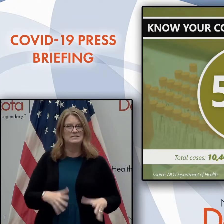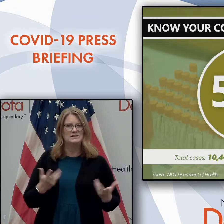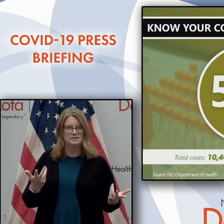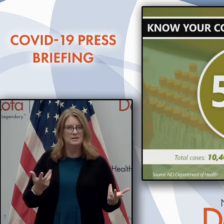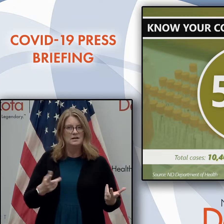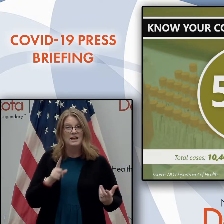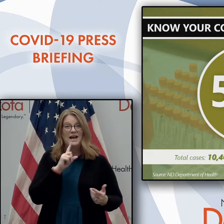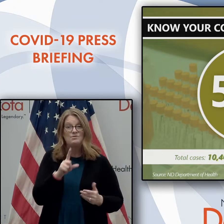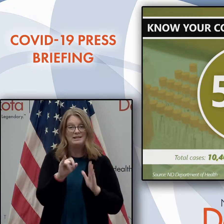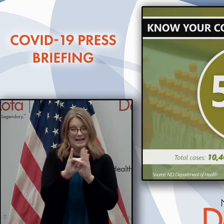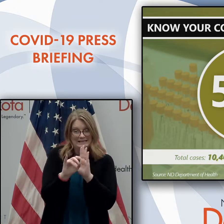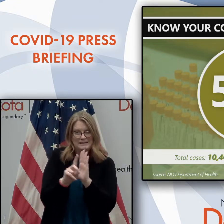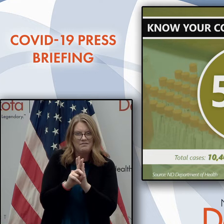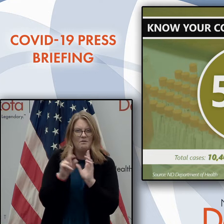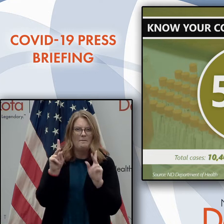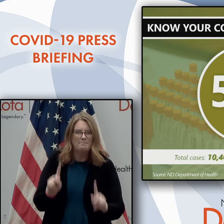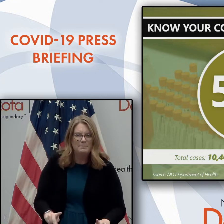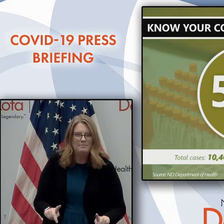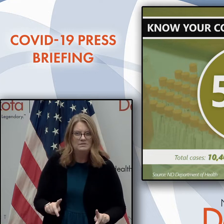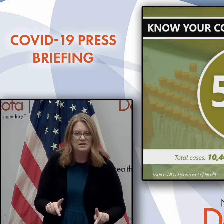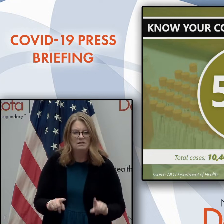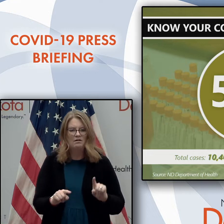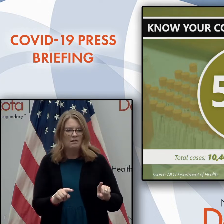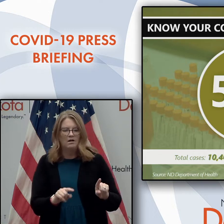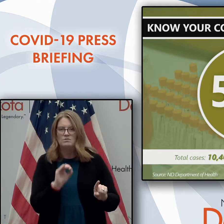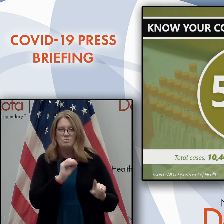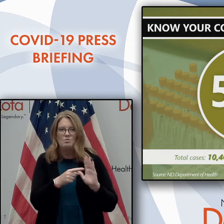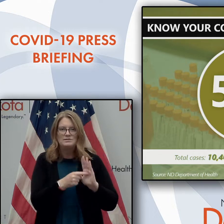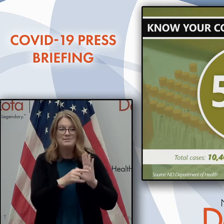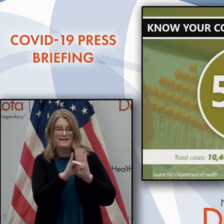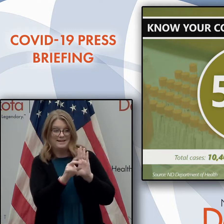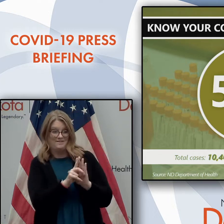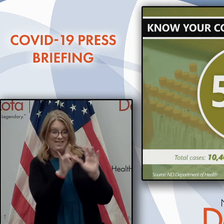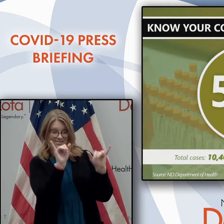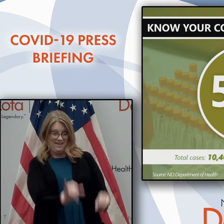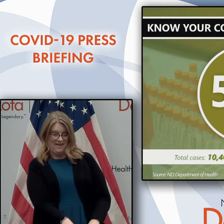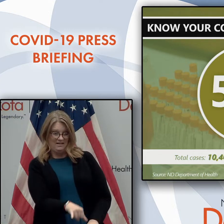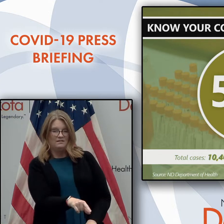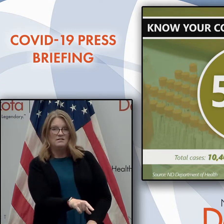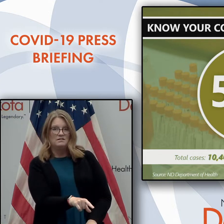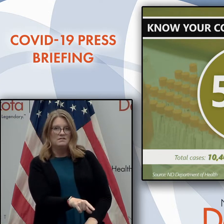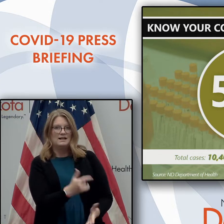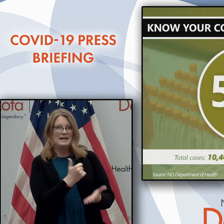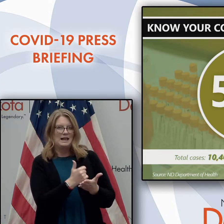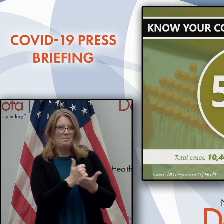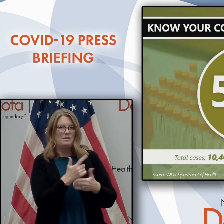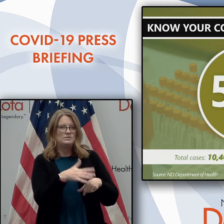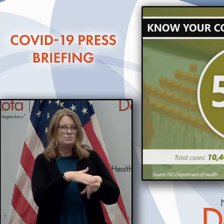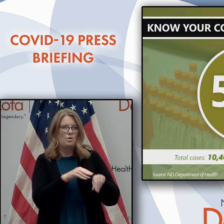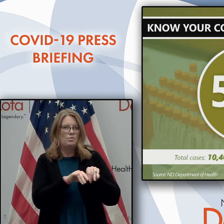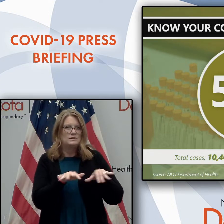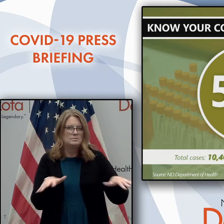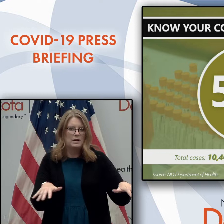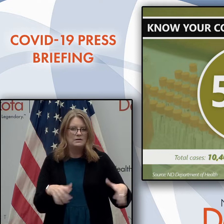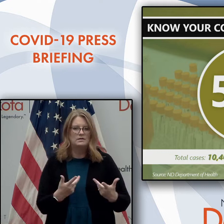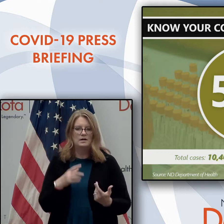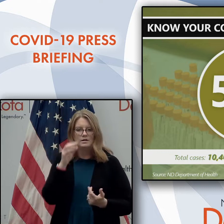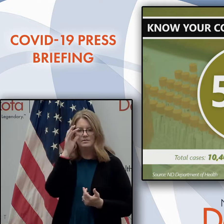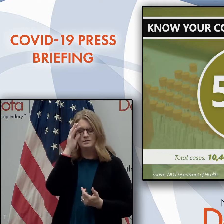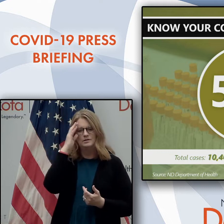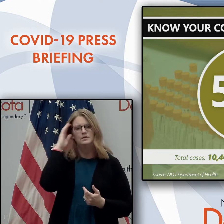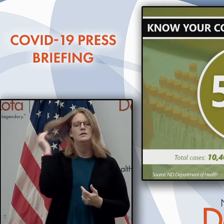going to slow the spread. When we take a look at the age breakdown of these enormous